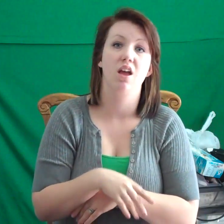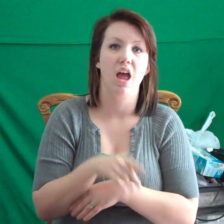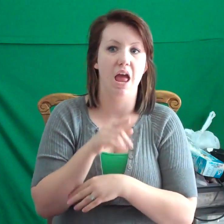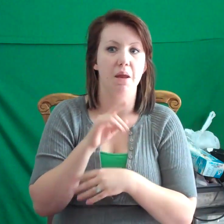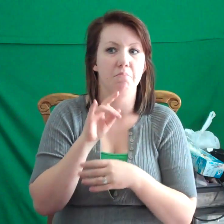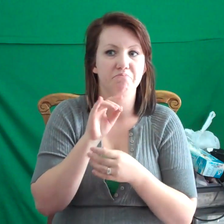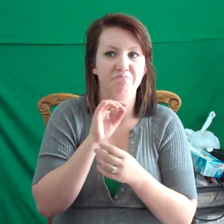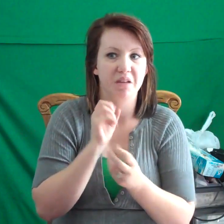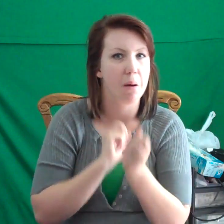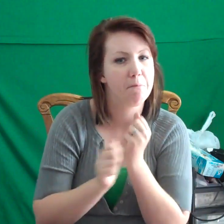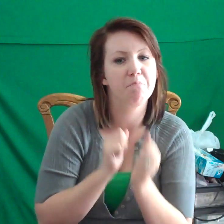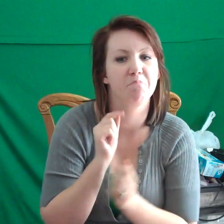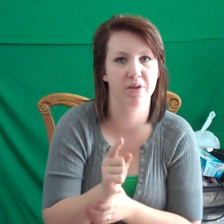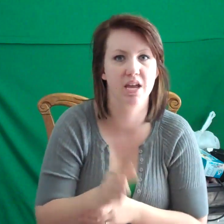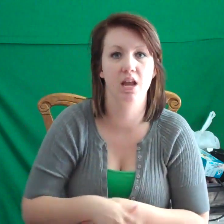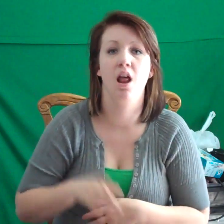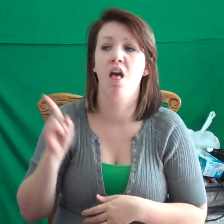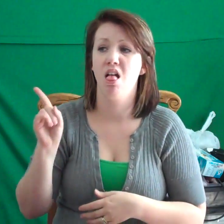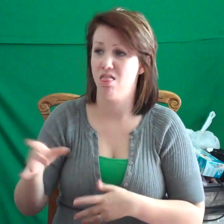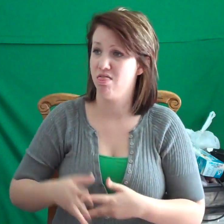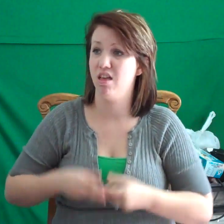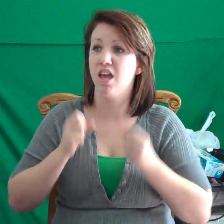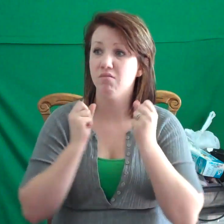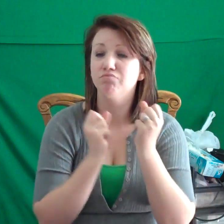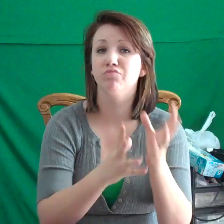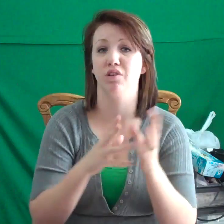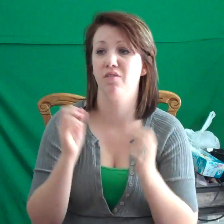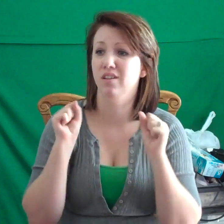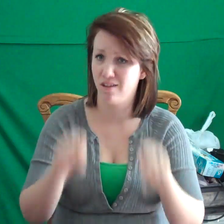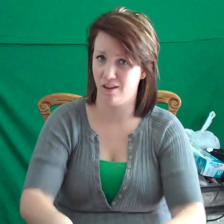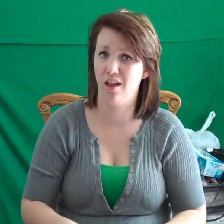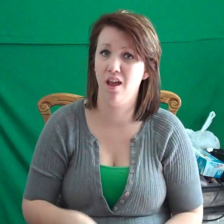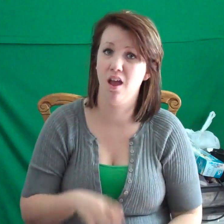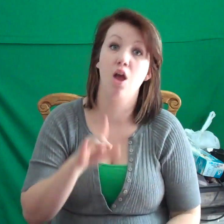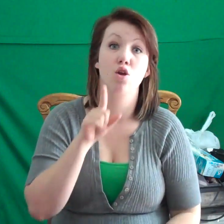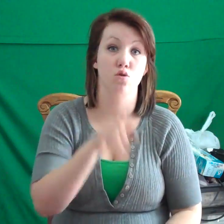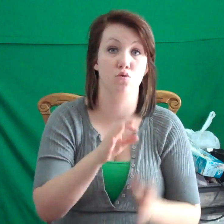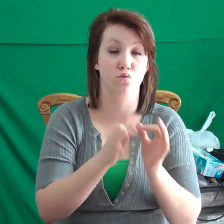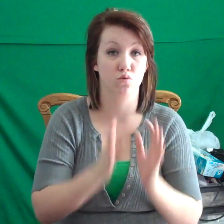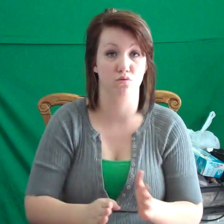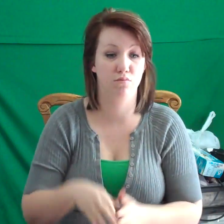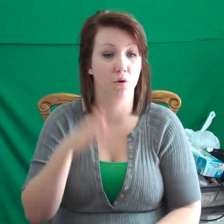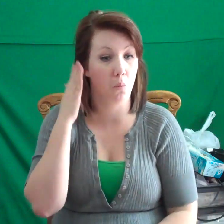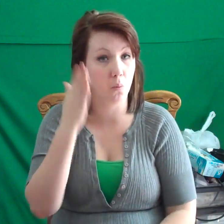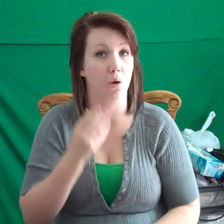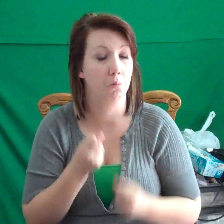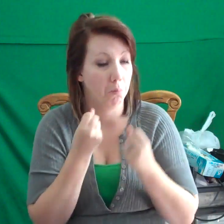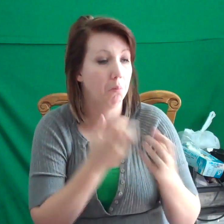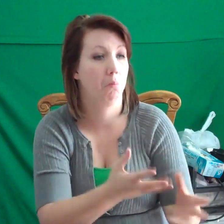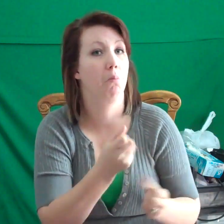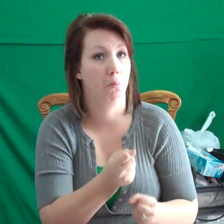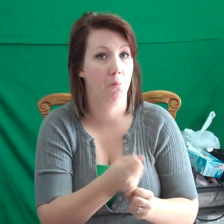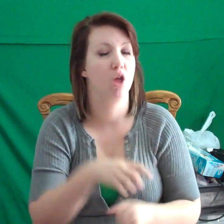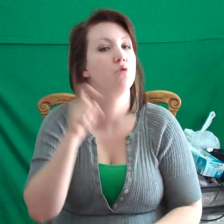offensive, they certainly can deliver that message that way, and so will you as the interpreter. You must deliver the intent with which